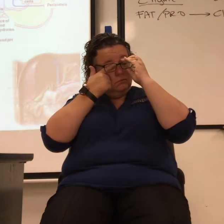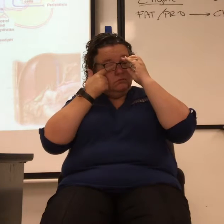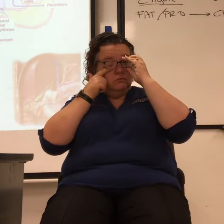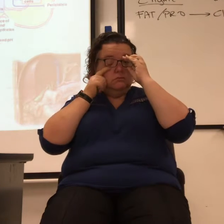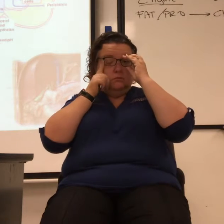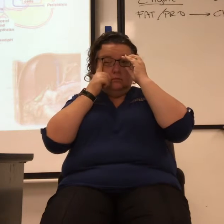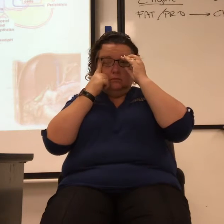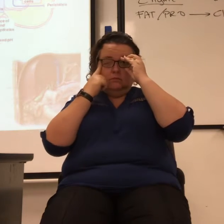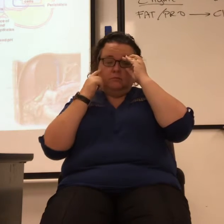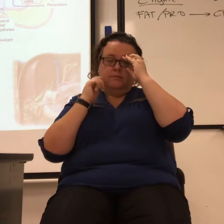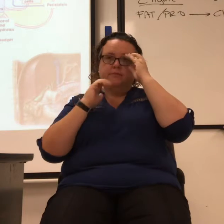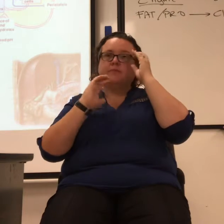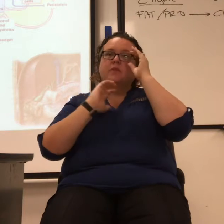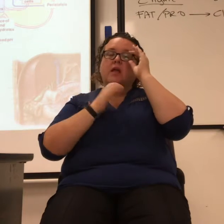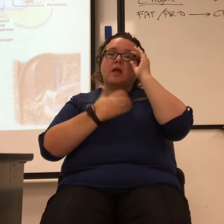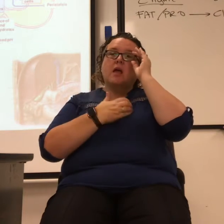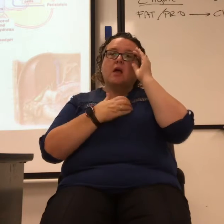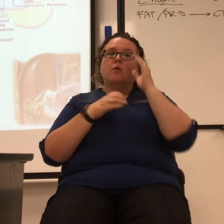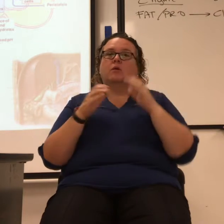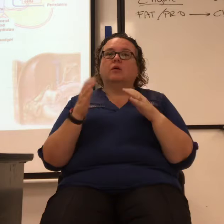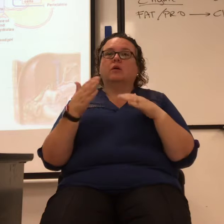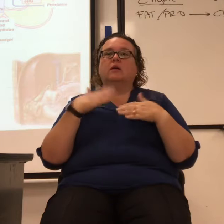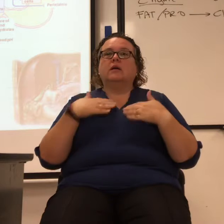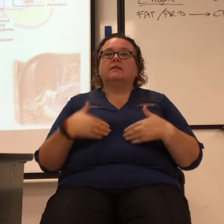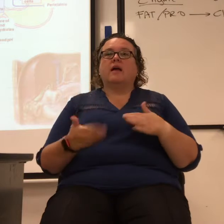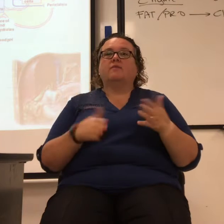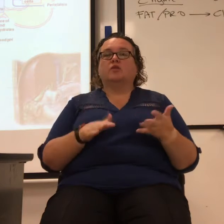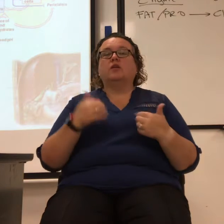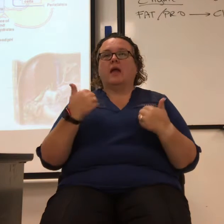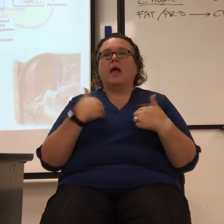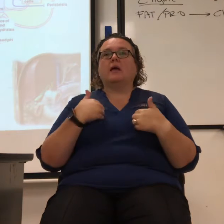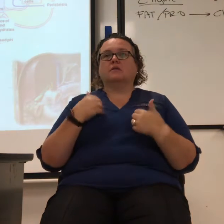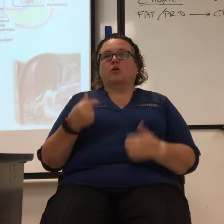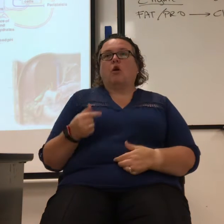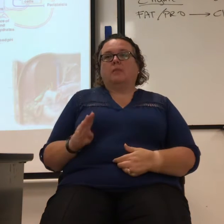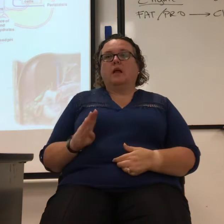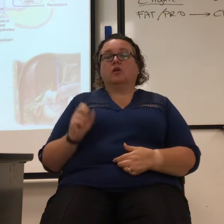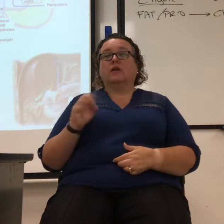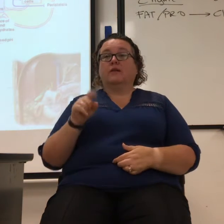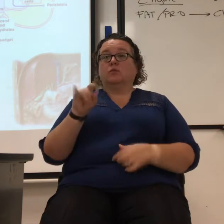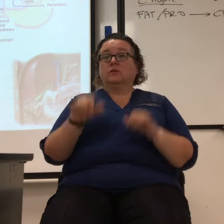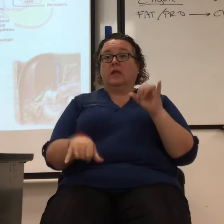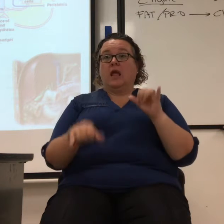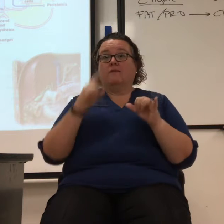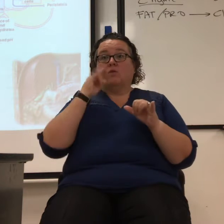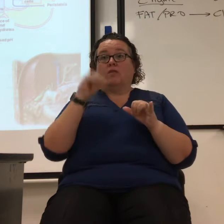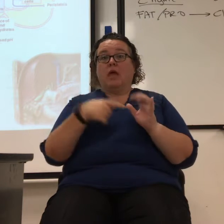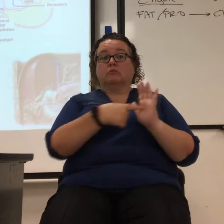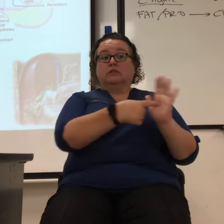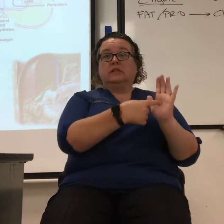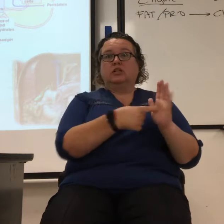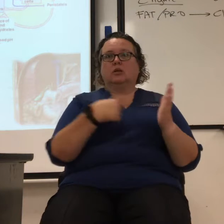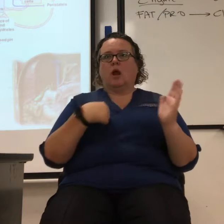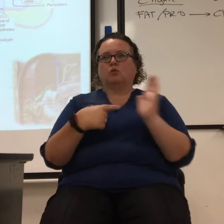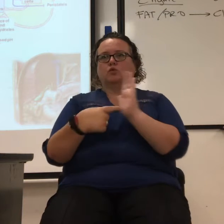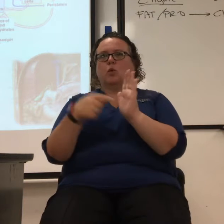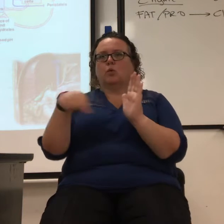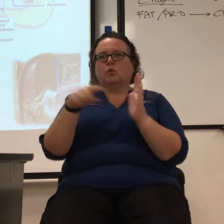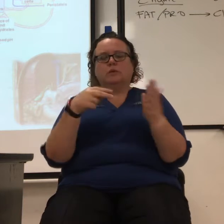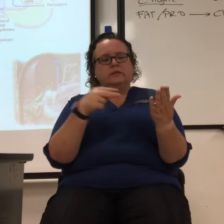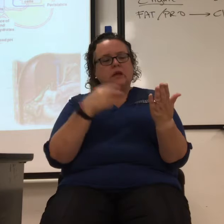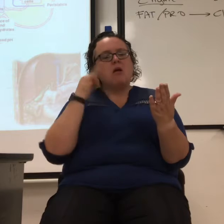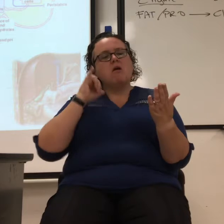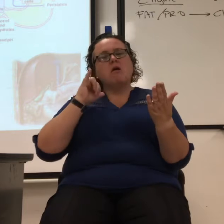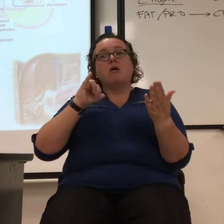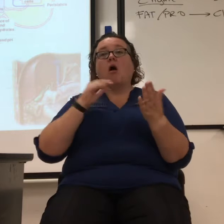Our cadaver has a gallbladder. If you stick around for that presentation, you'll see a gallbladder. A lot of times I